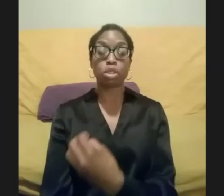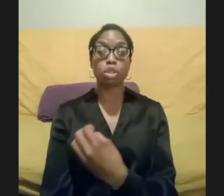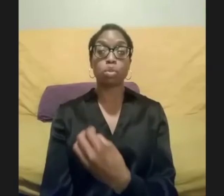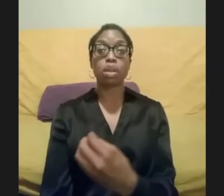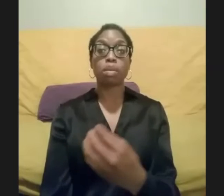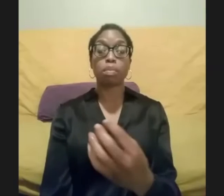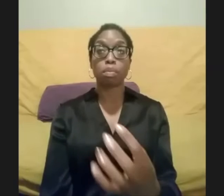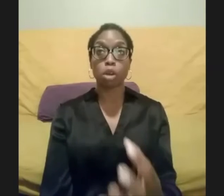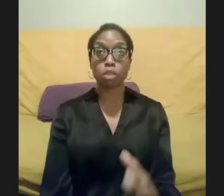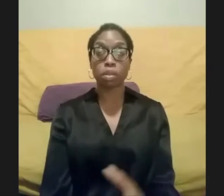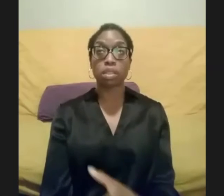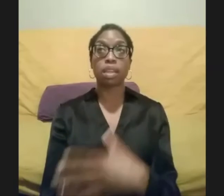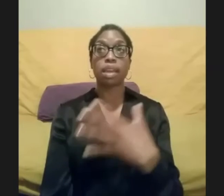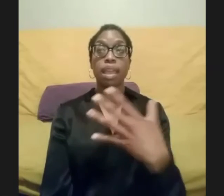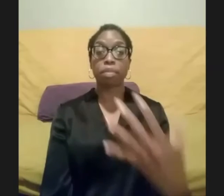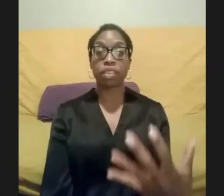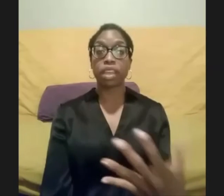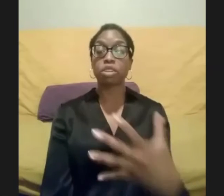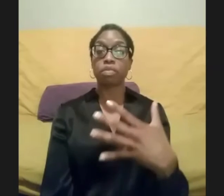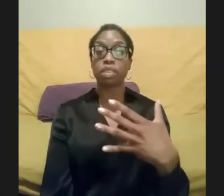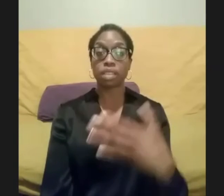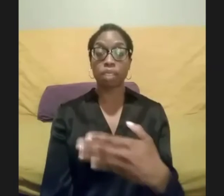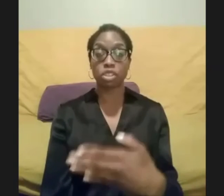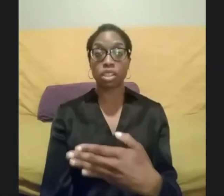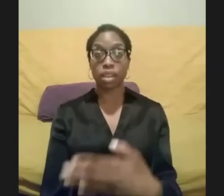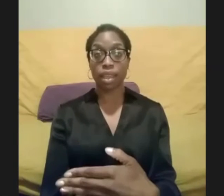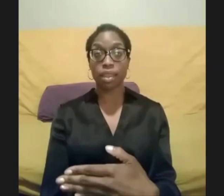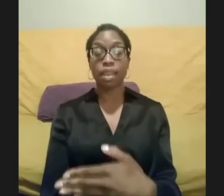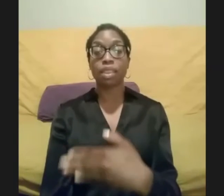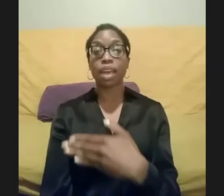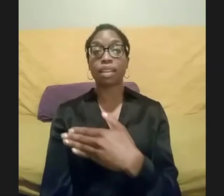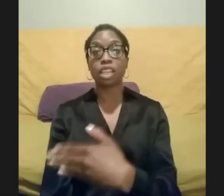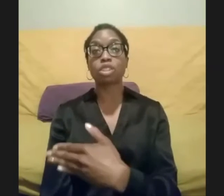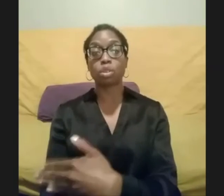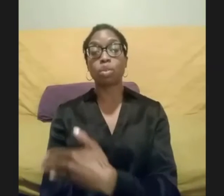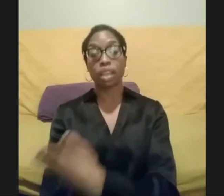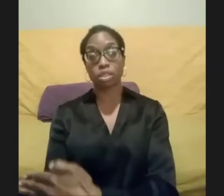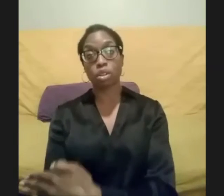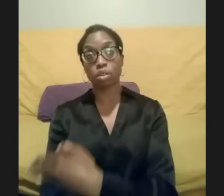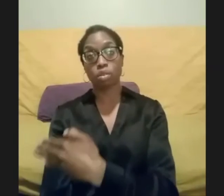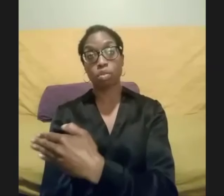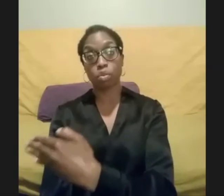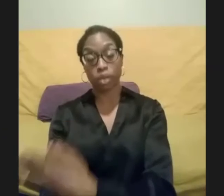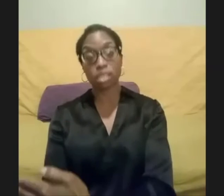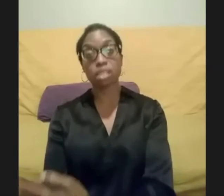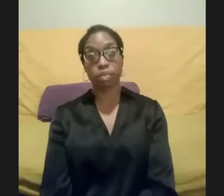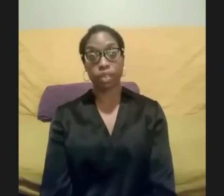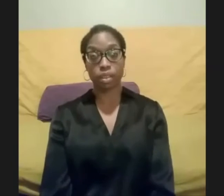to multiplicity and amplification of damaged DNA that leads to cancer risk, if that